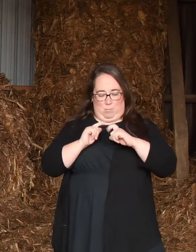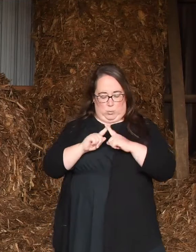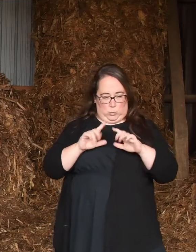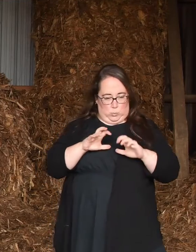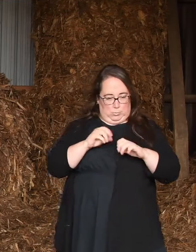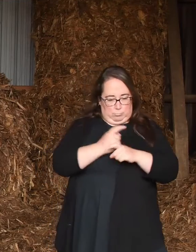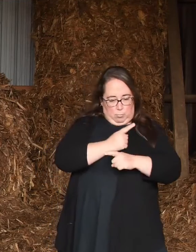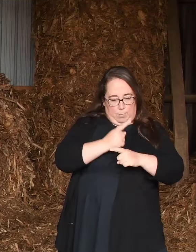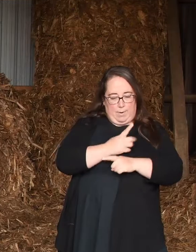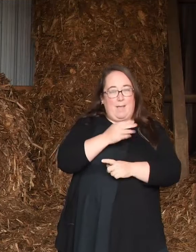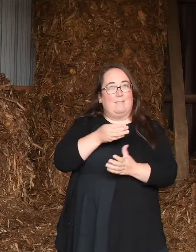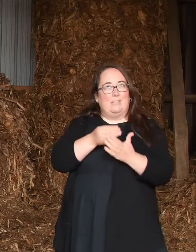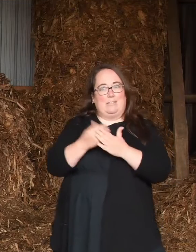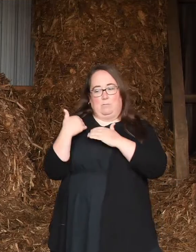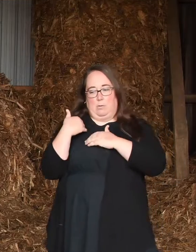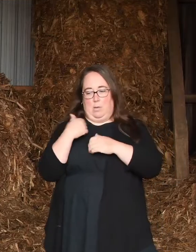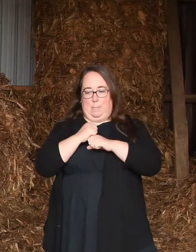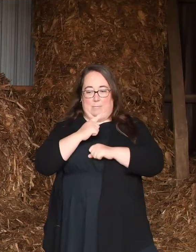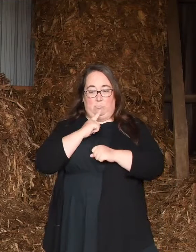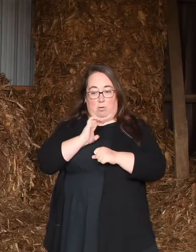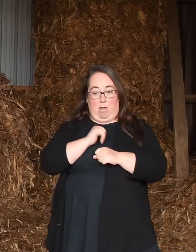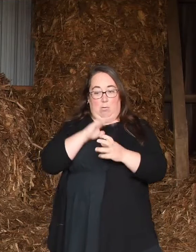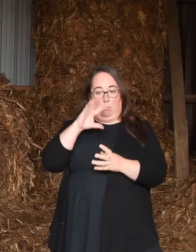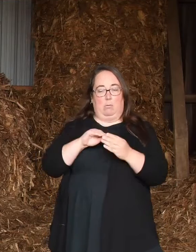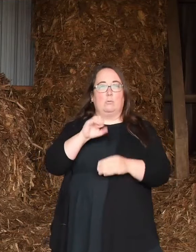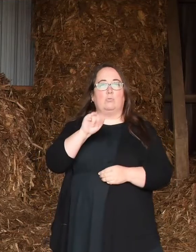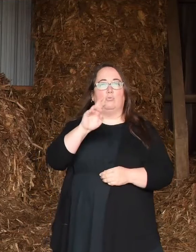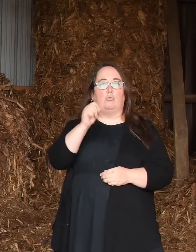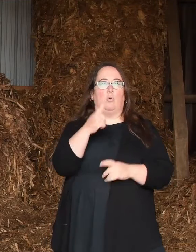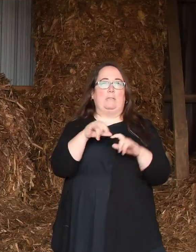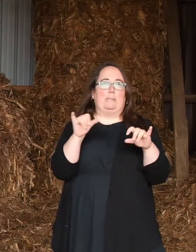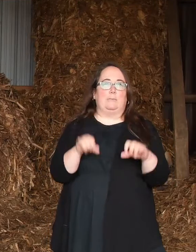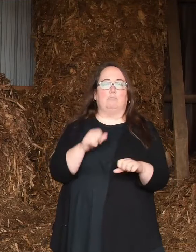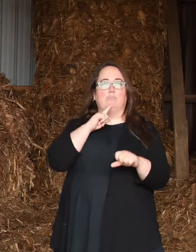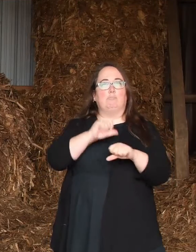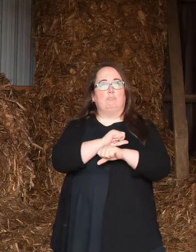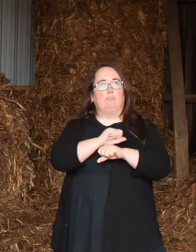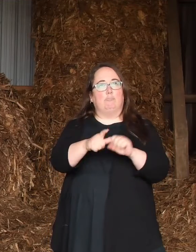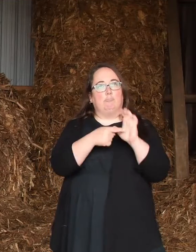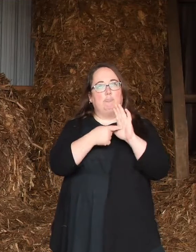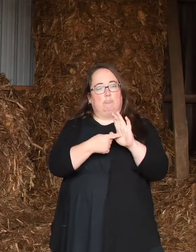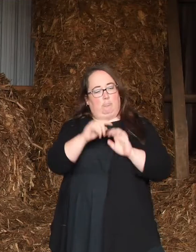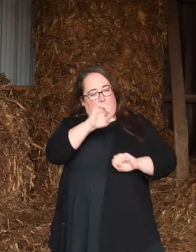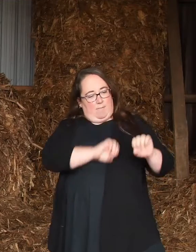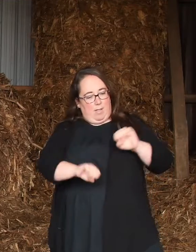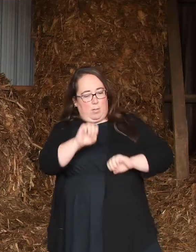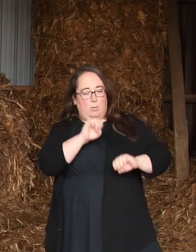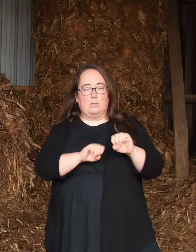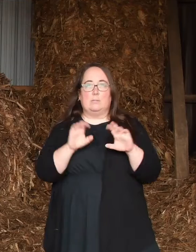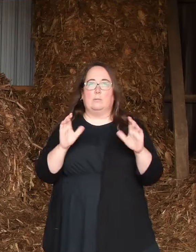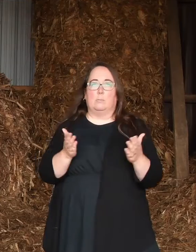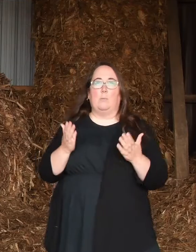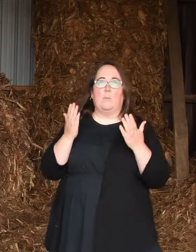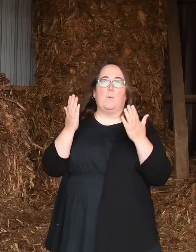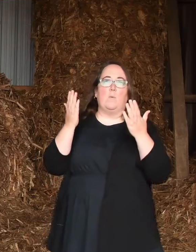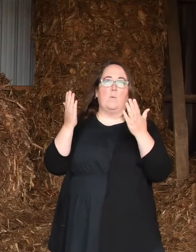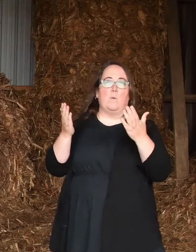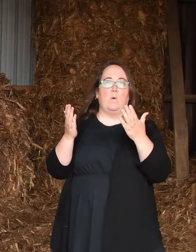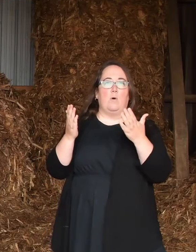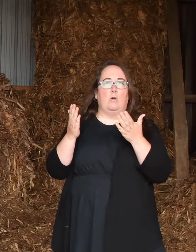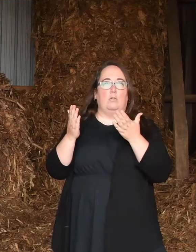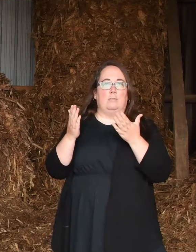way, ensuring that our scoring system accurately evaluated the proposed